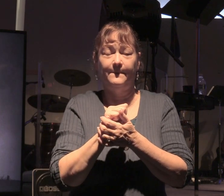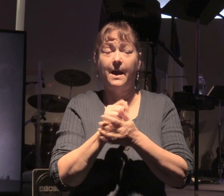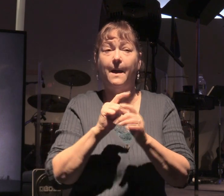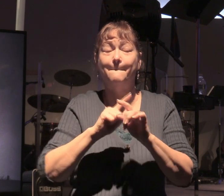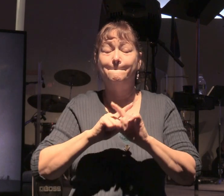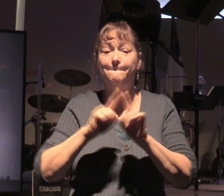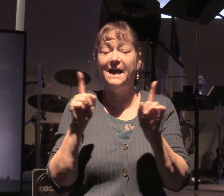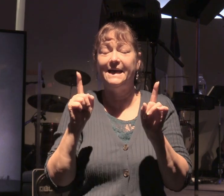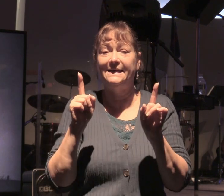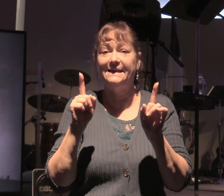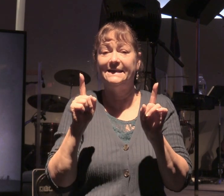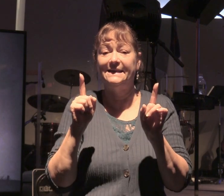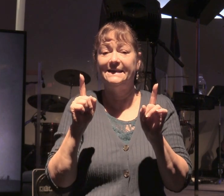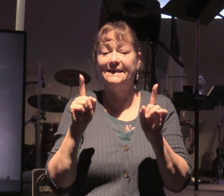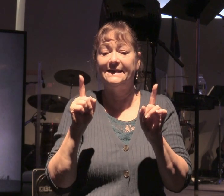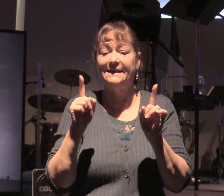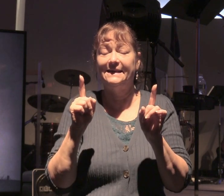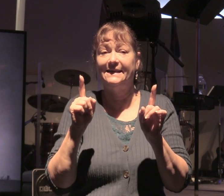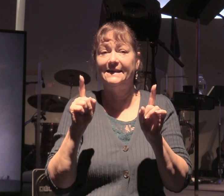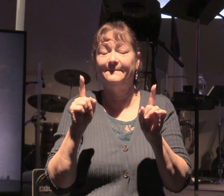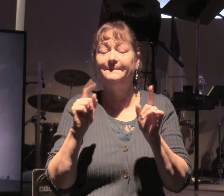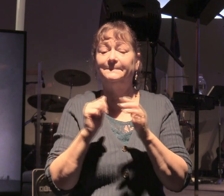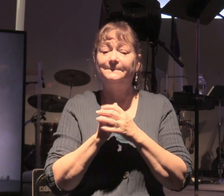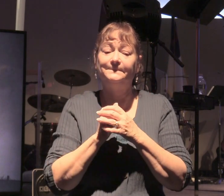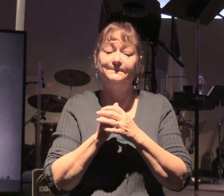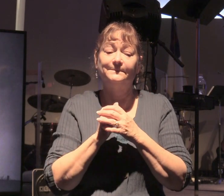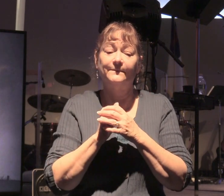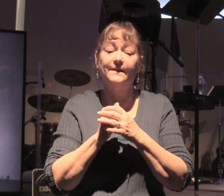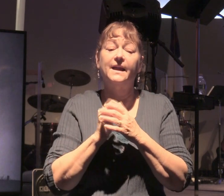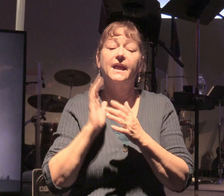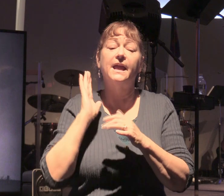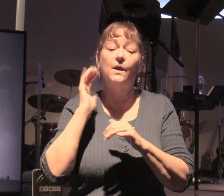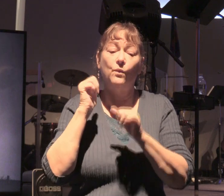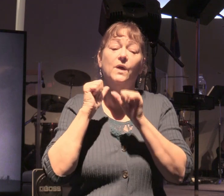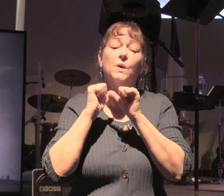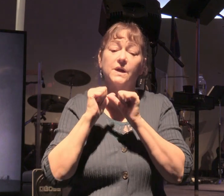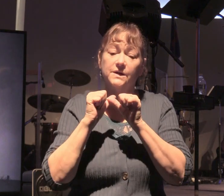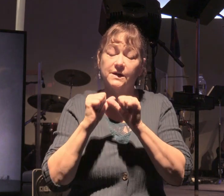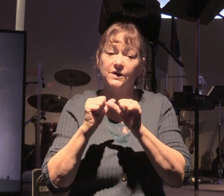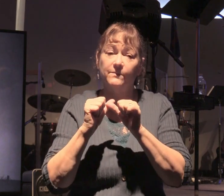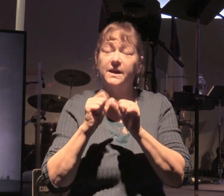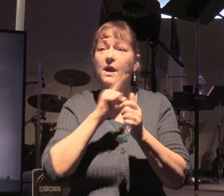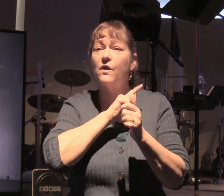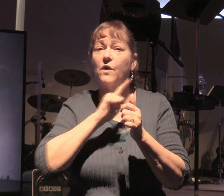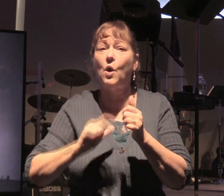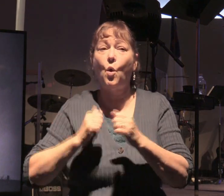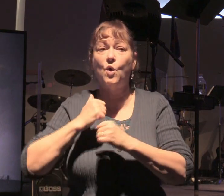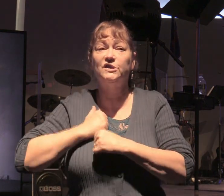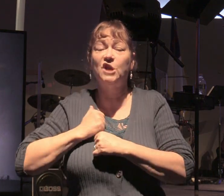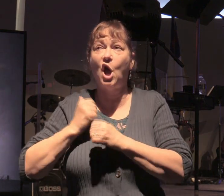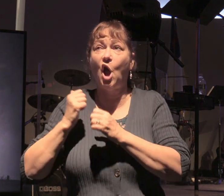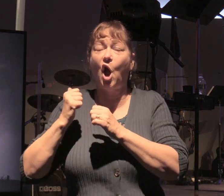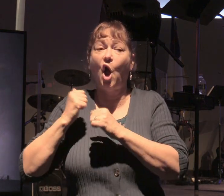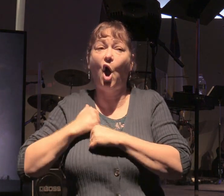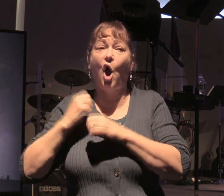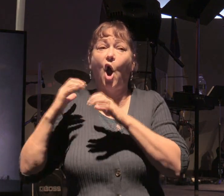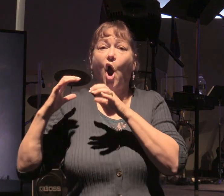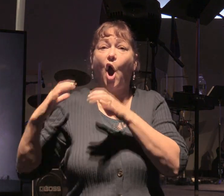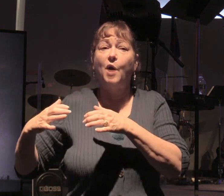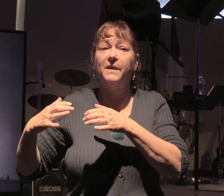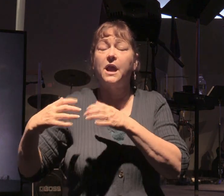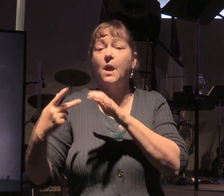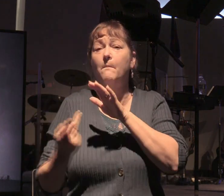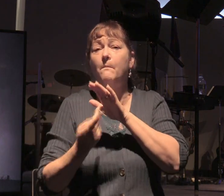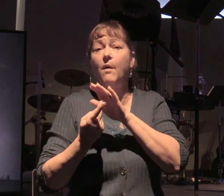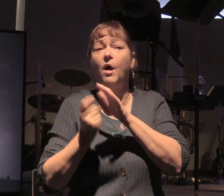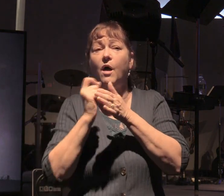But it has been and always will continue to be in the Lord's army. Paul, the